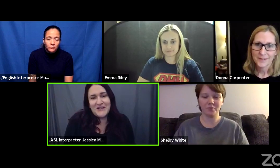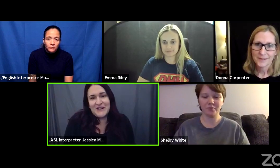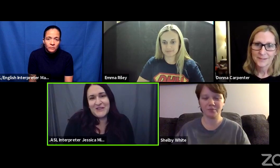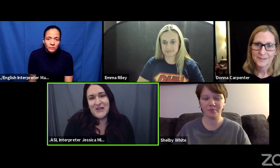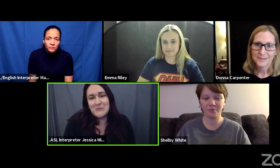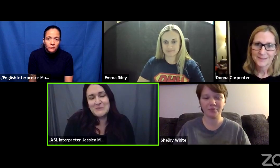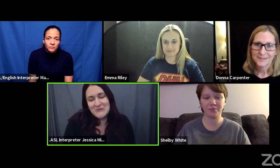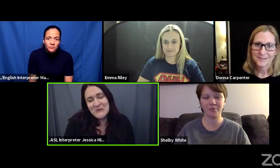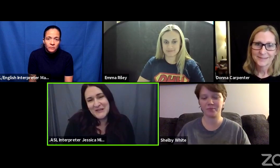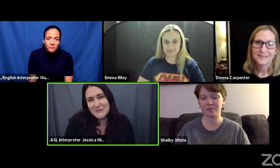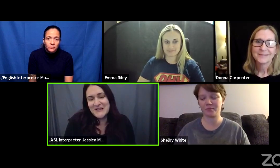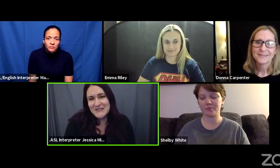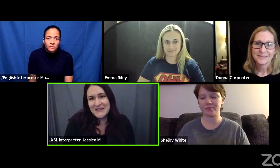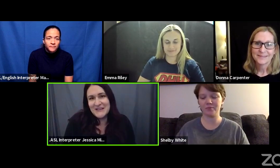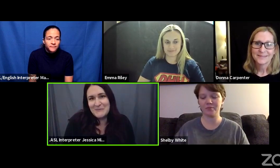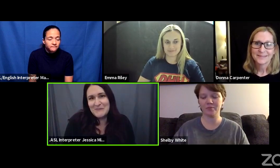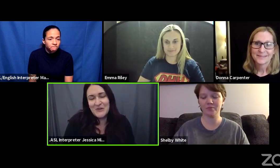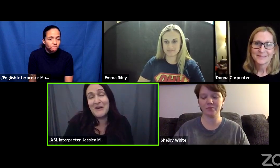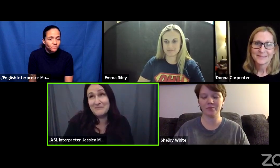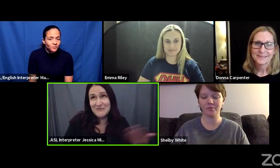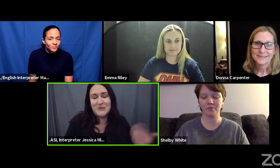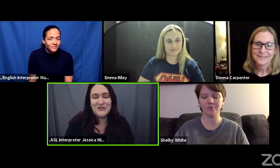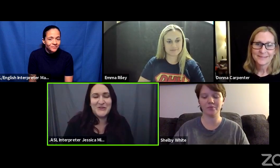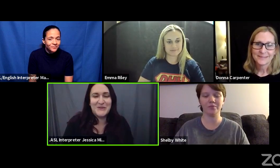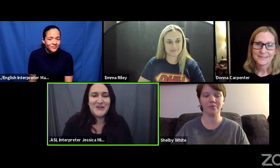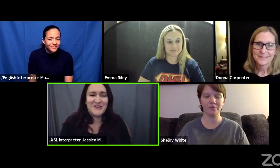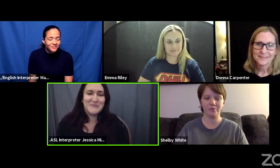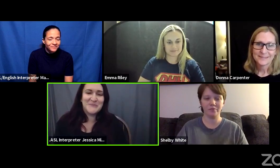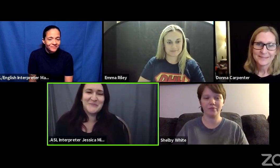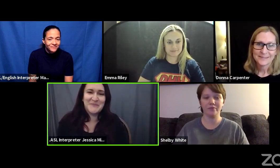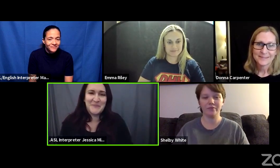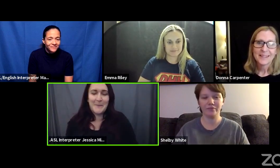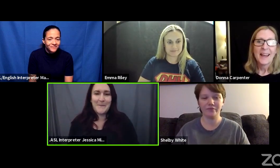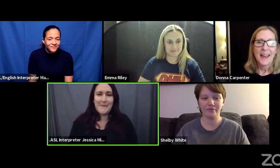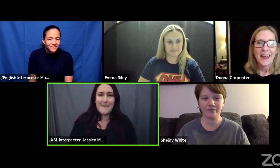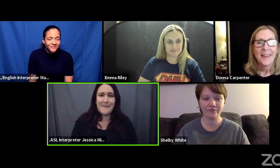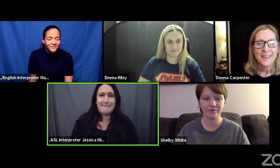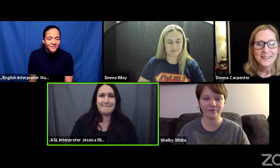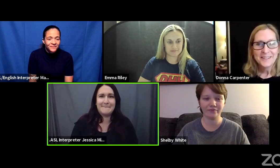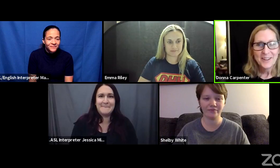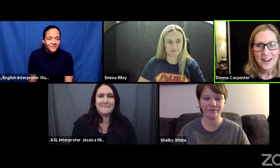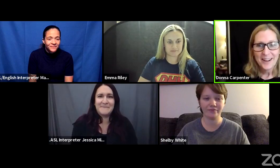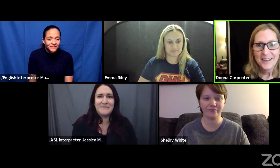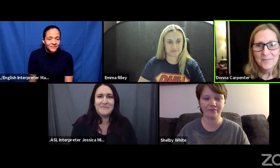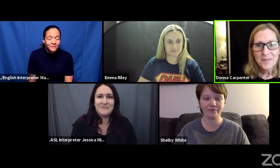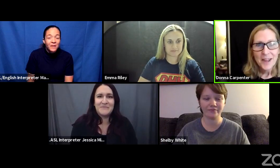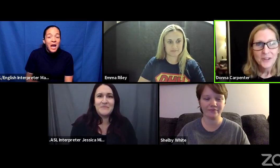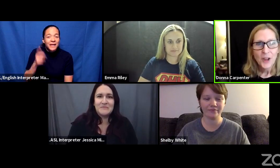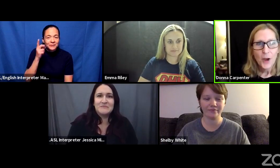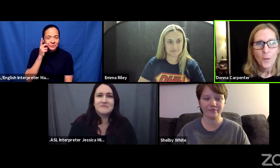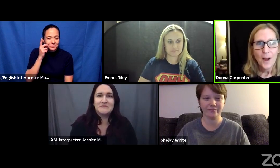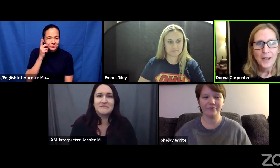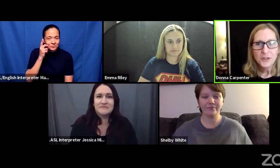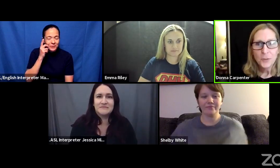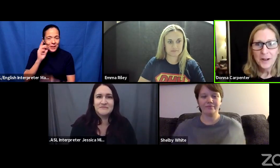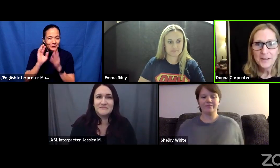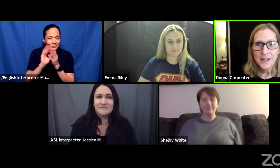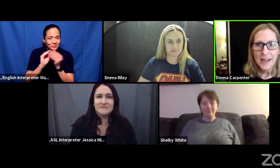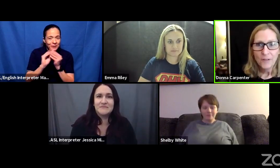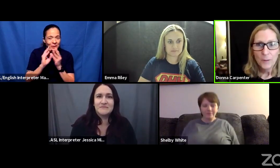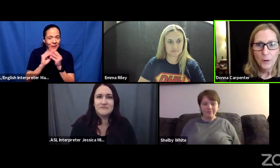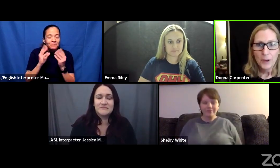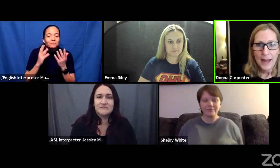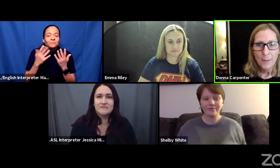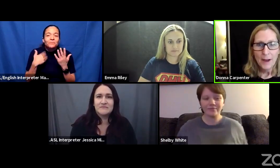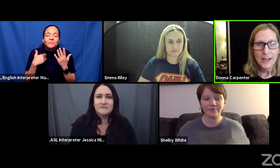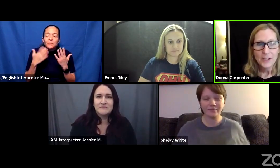and shine a light on them. So that's my sign name, or my superhero name, rather. This is Donna. So I just want to